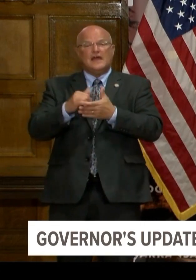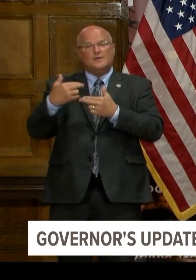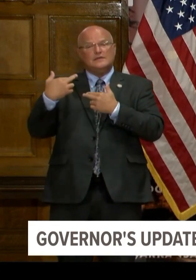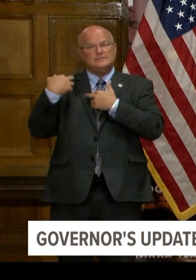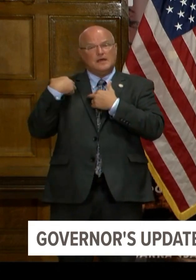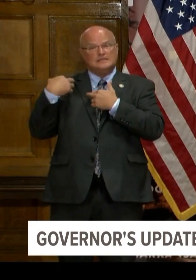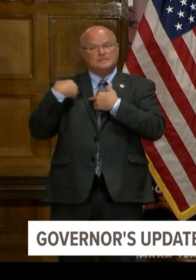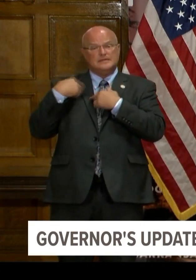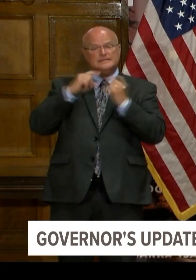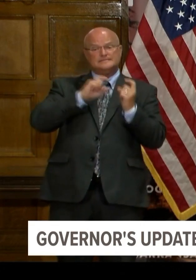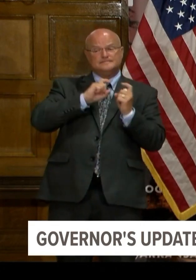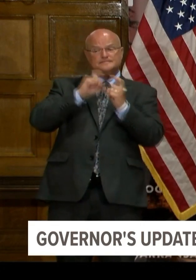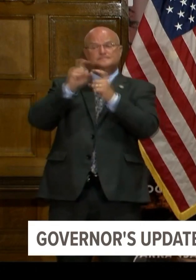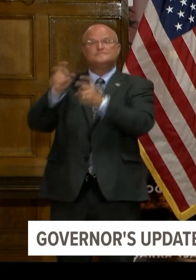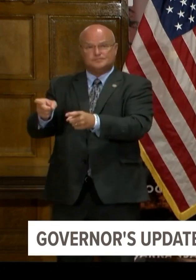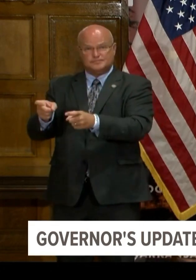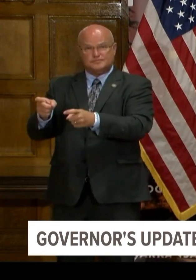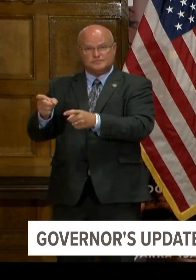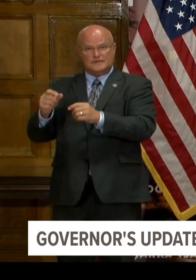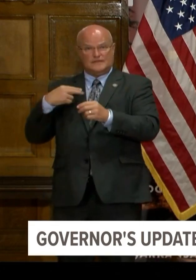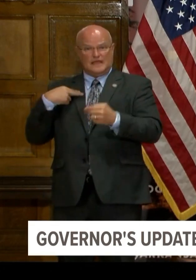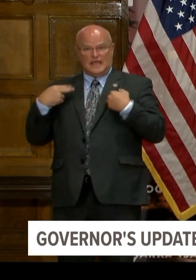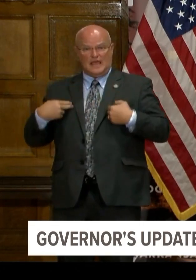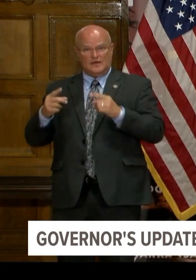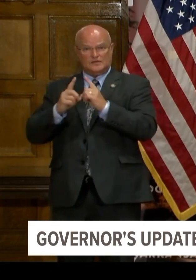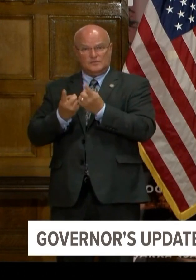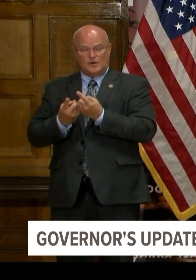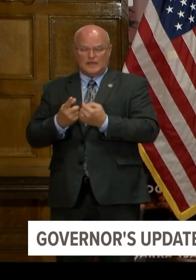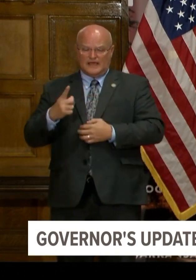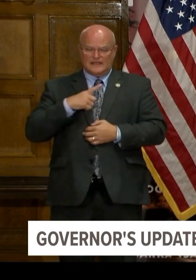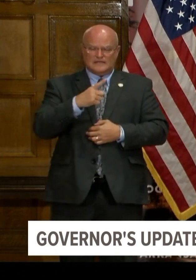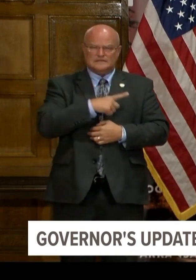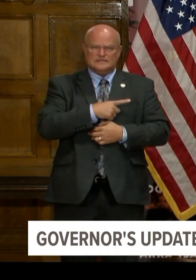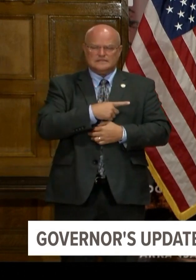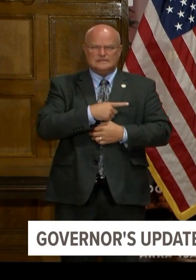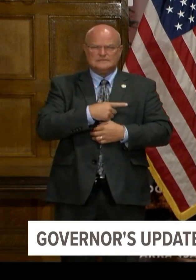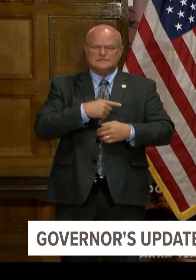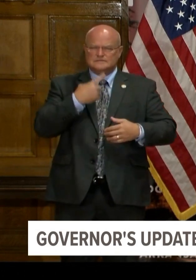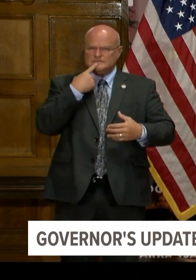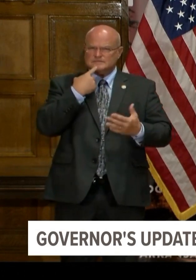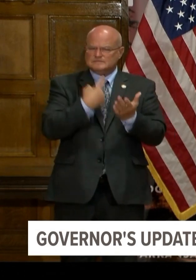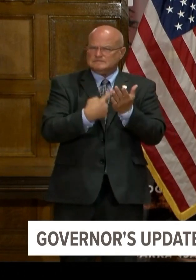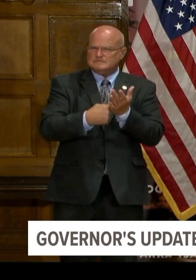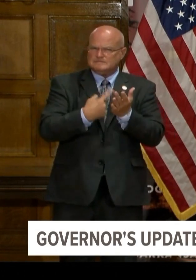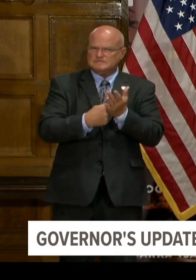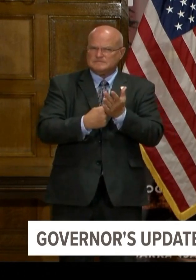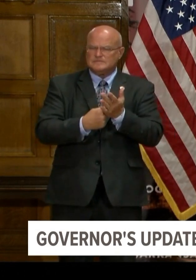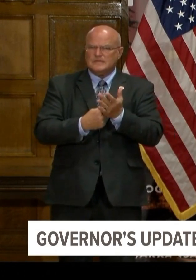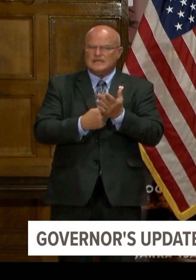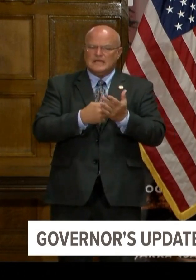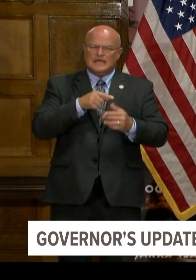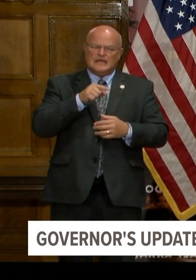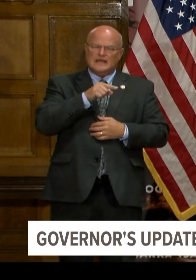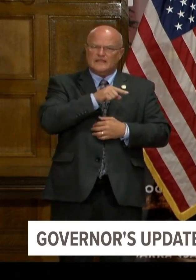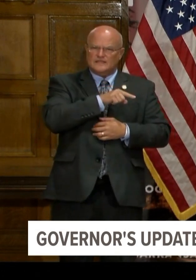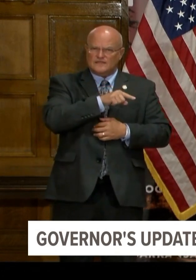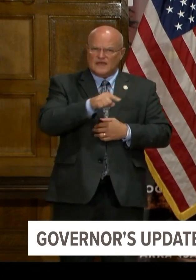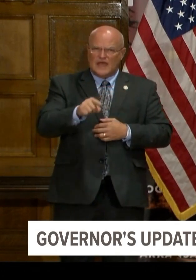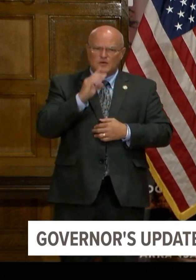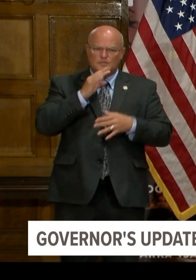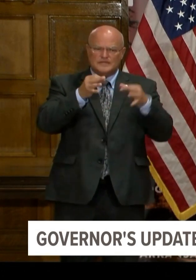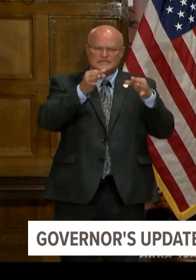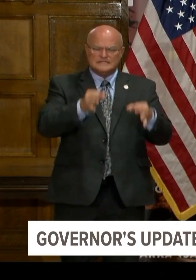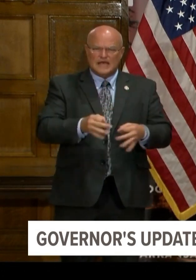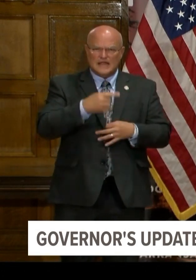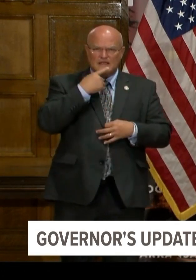to them, and under the legislators' argument, the General Assembly would be deciding what the public health guidelines should